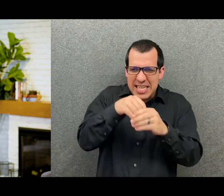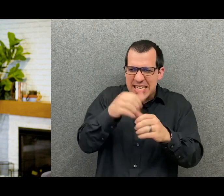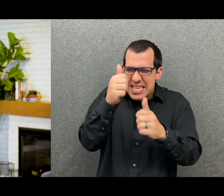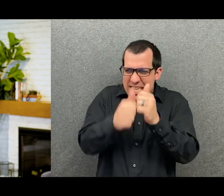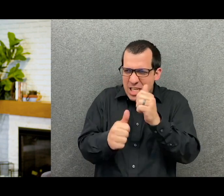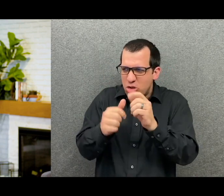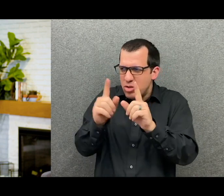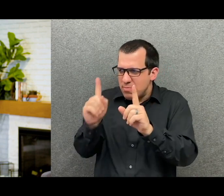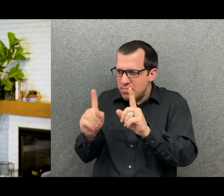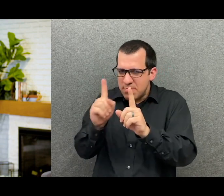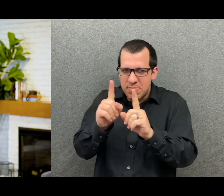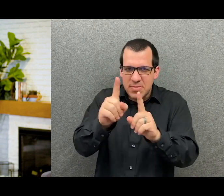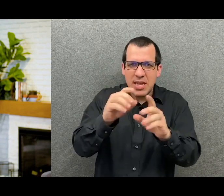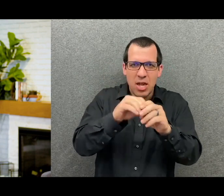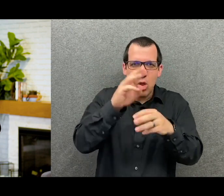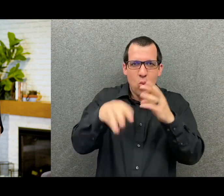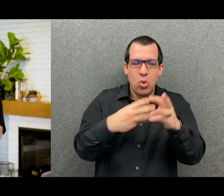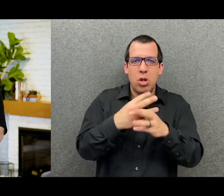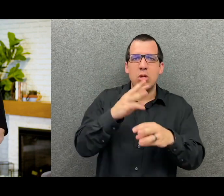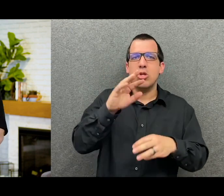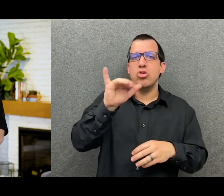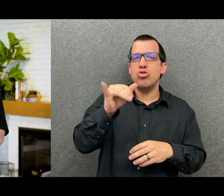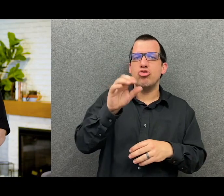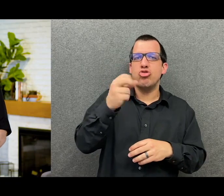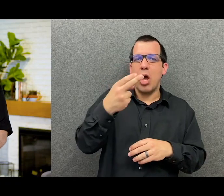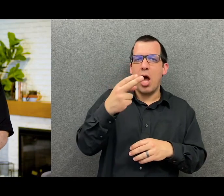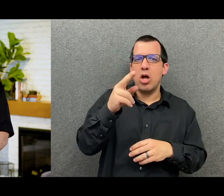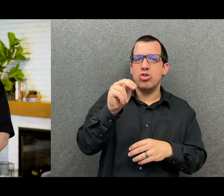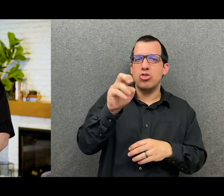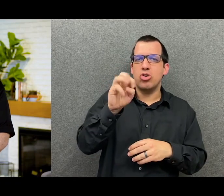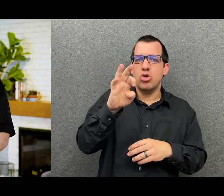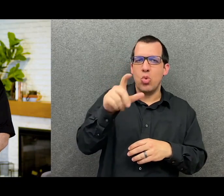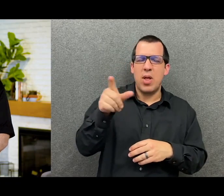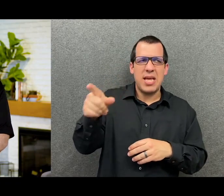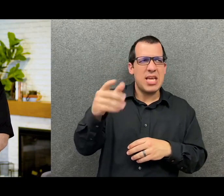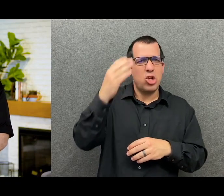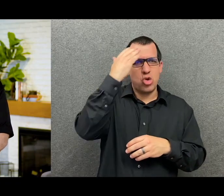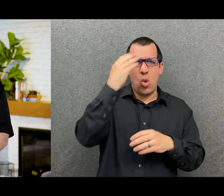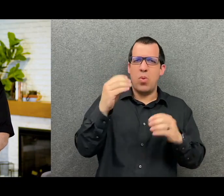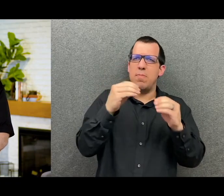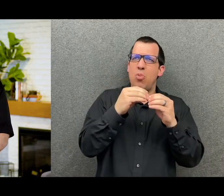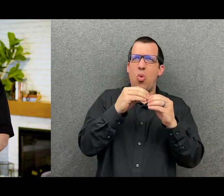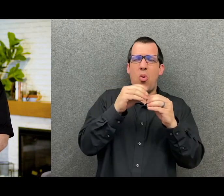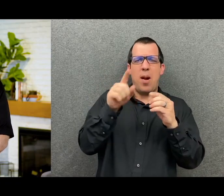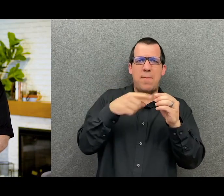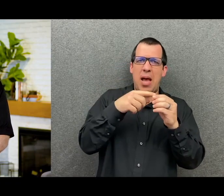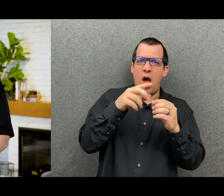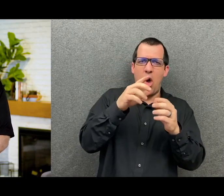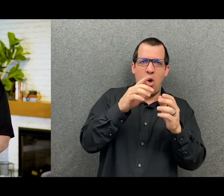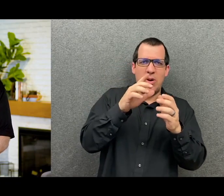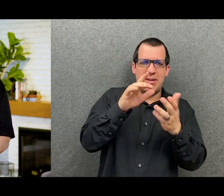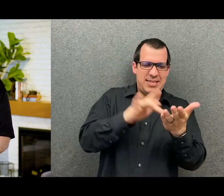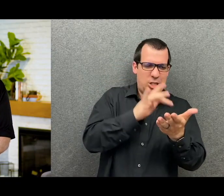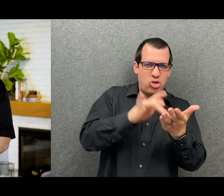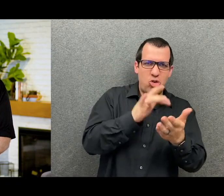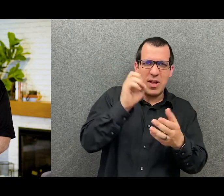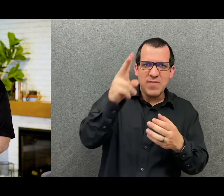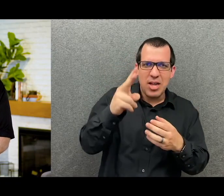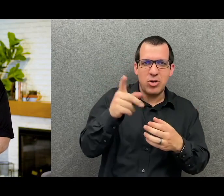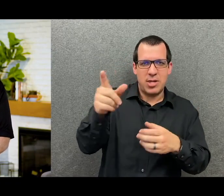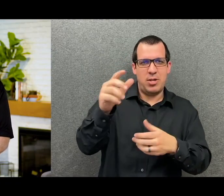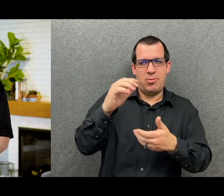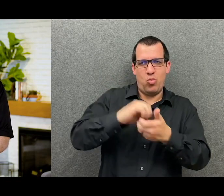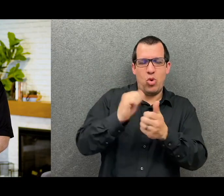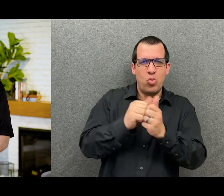want a believer within walking distance of everybody in the world, is Josh Newell, who knows more about digital evangelism than probably anybody